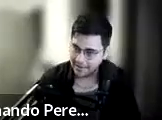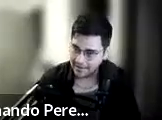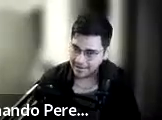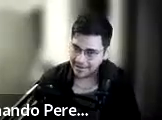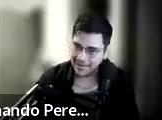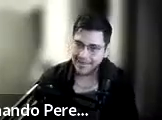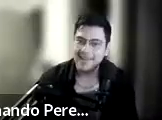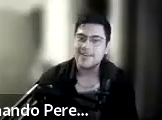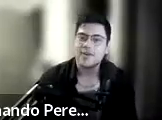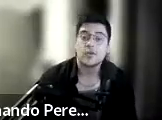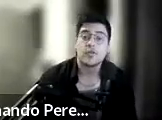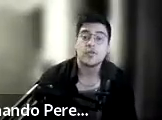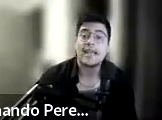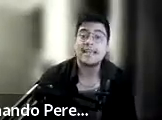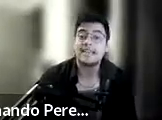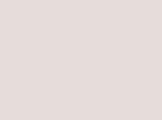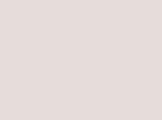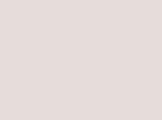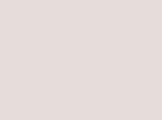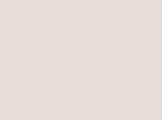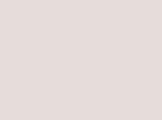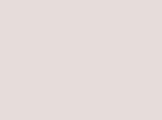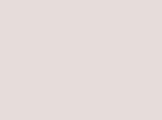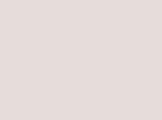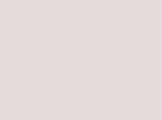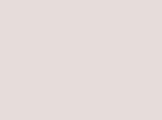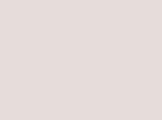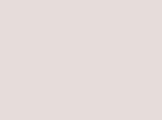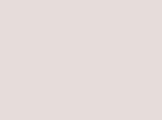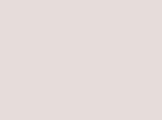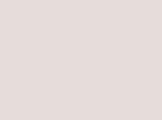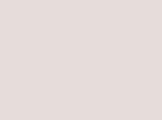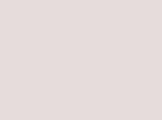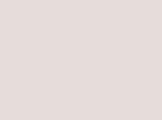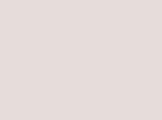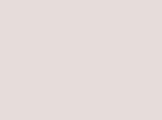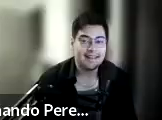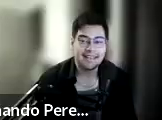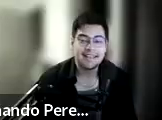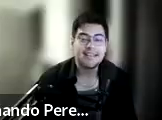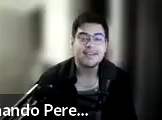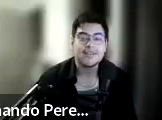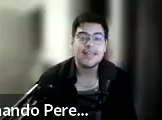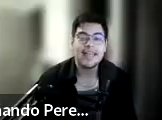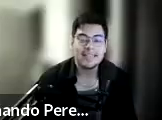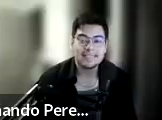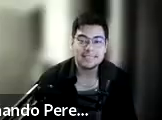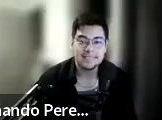Again. Great. Great. Again. Great.